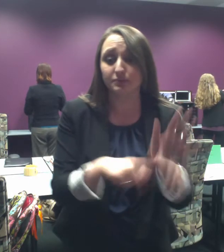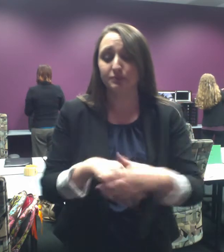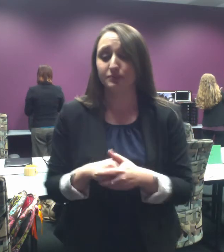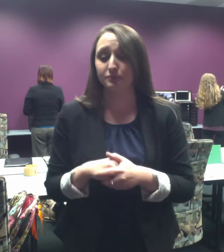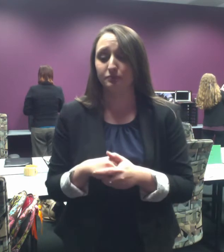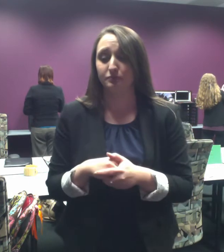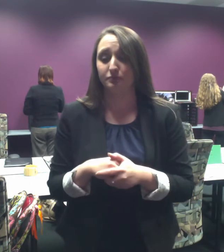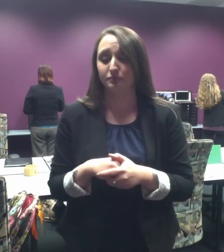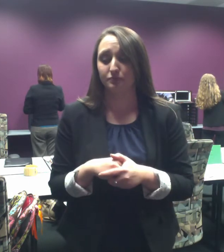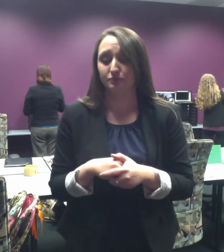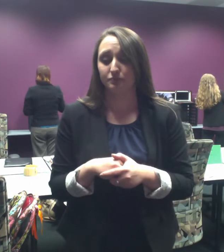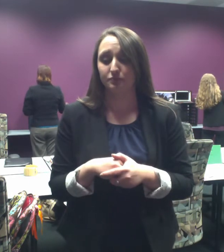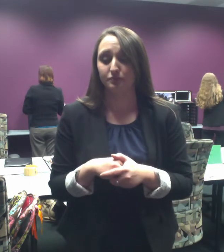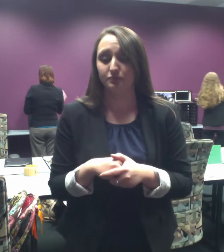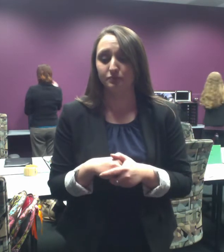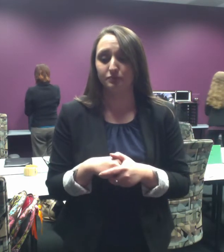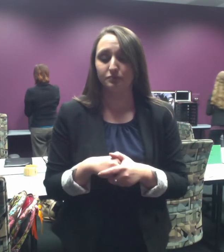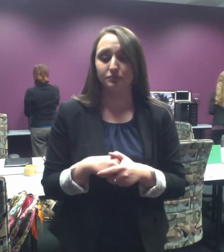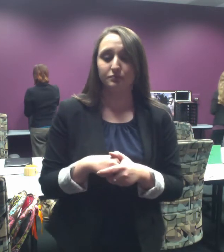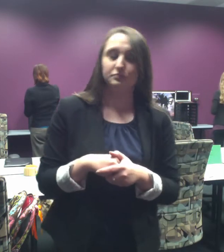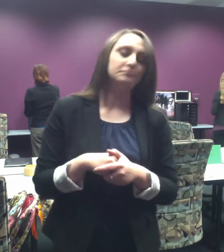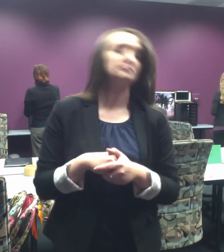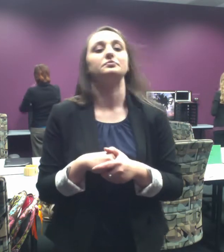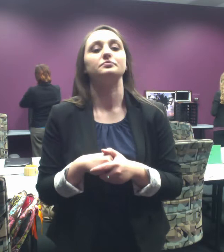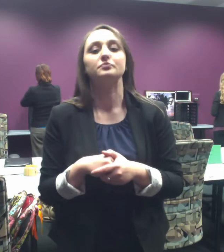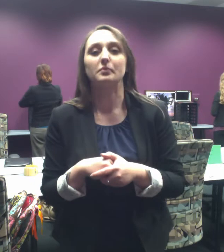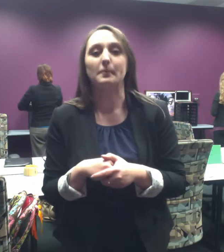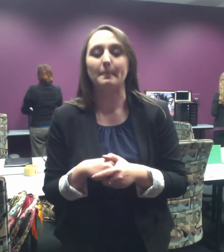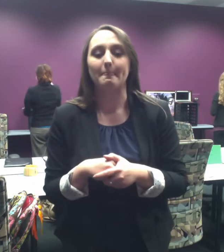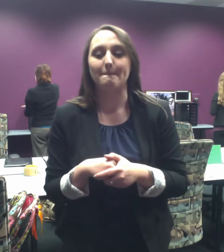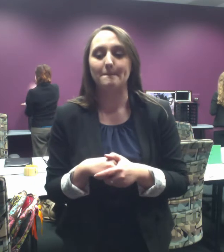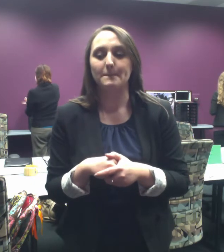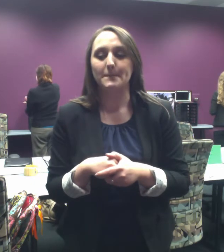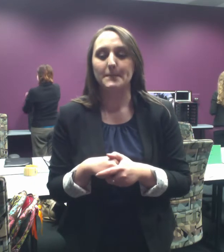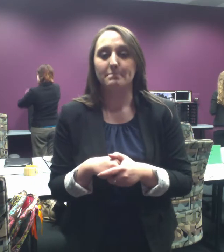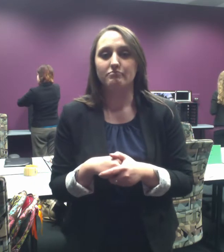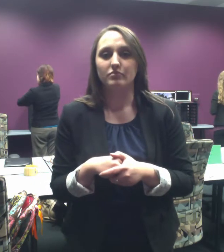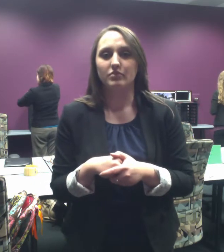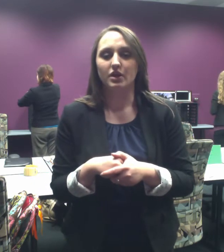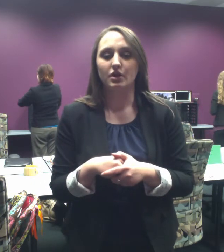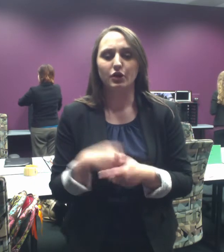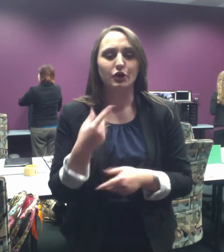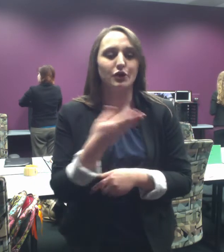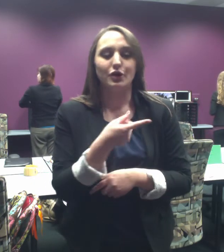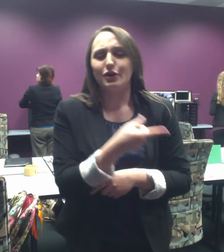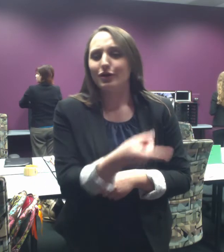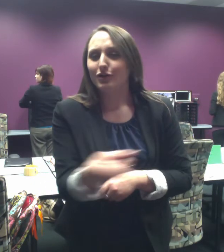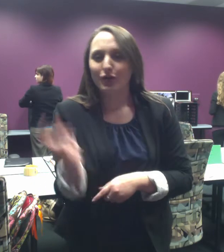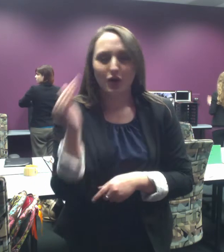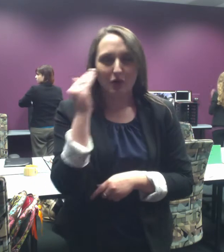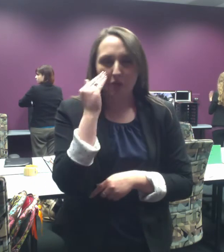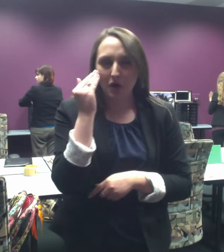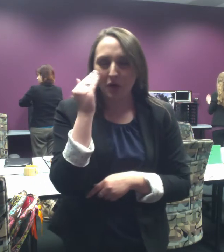on a table or whatever, especially sometimes you come back and then there's moisture all around the outside